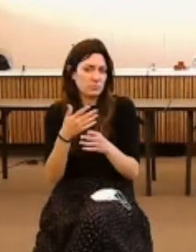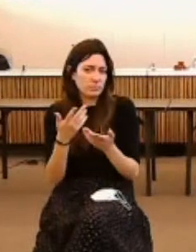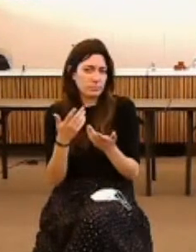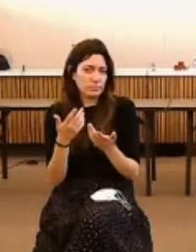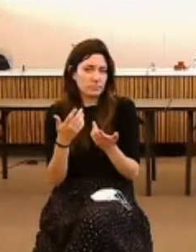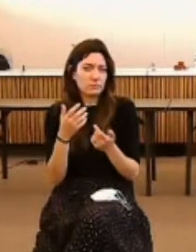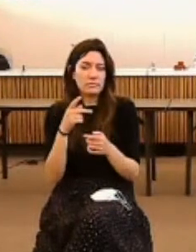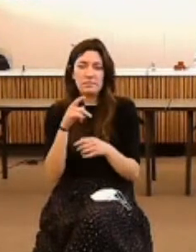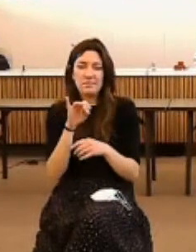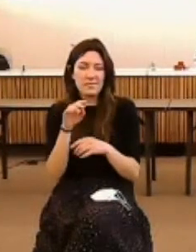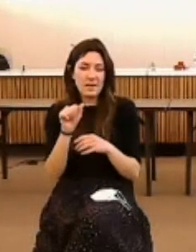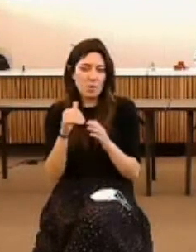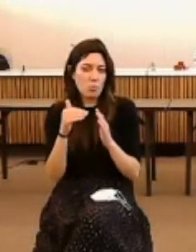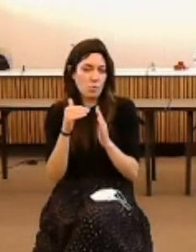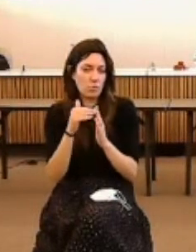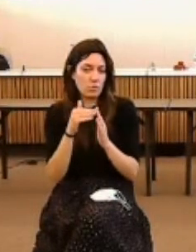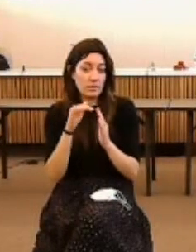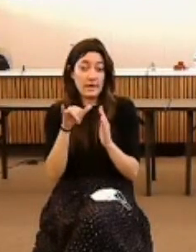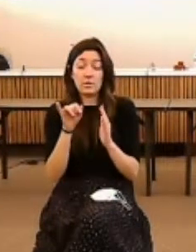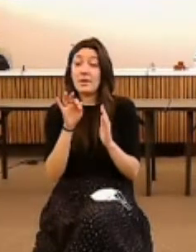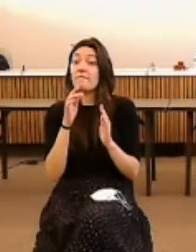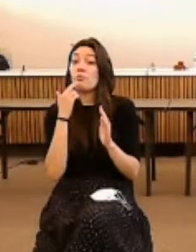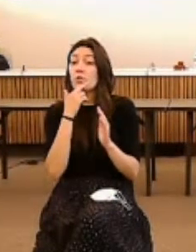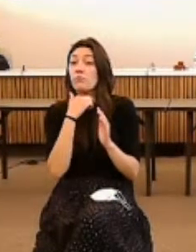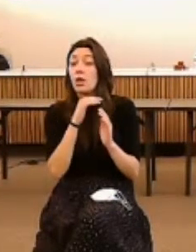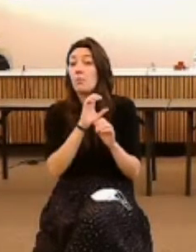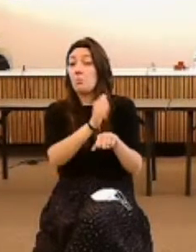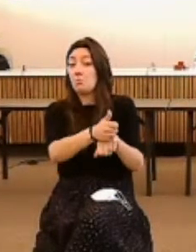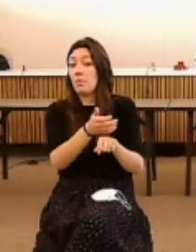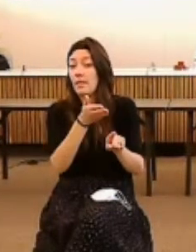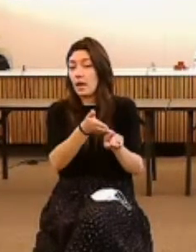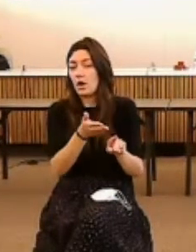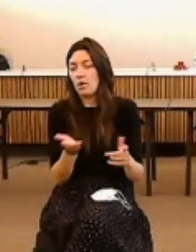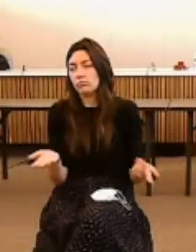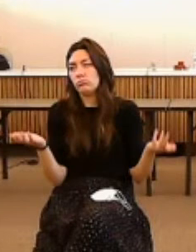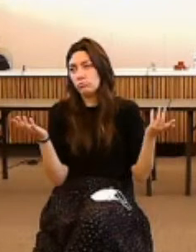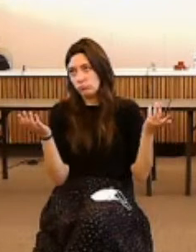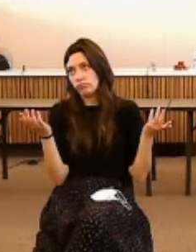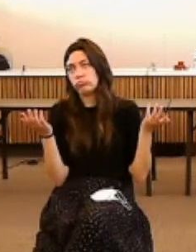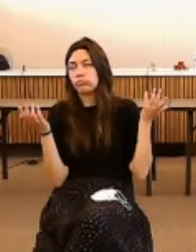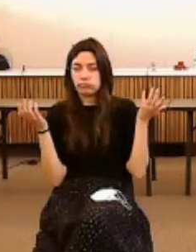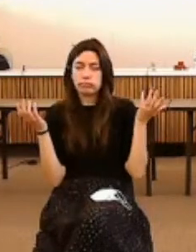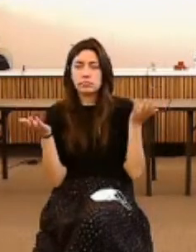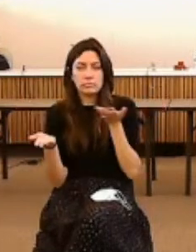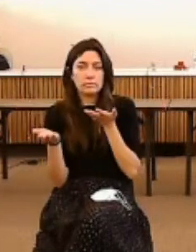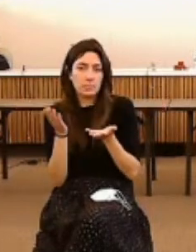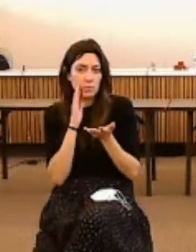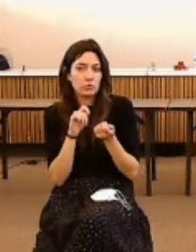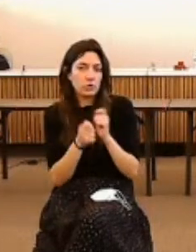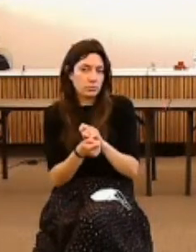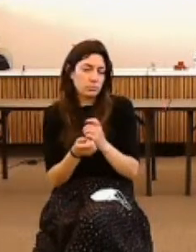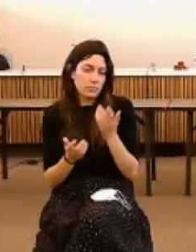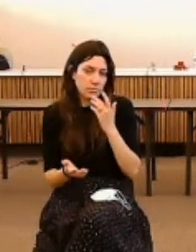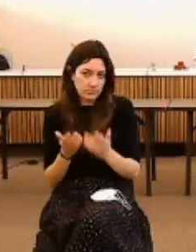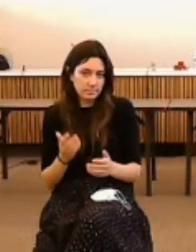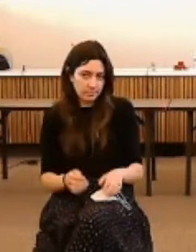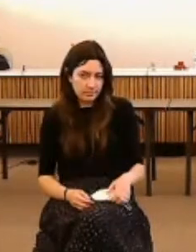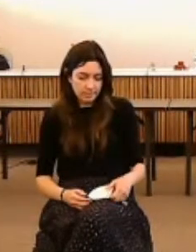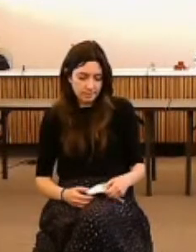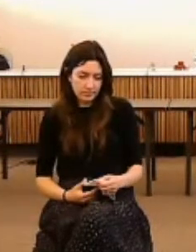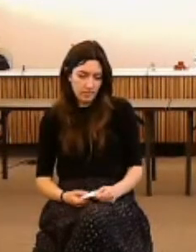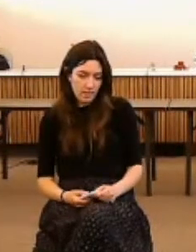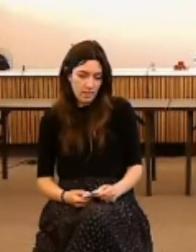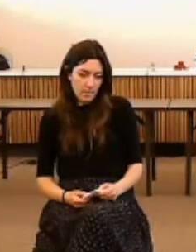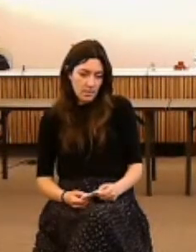comes into the four corners over there, that might change, but